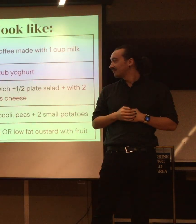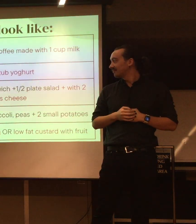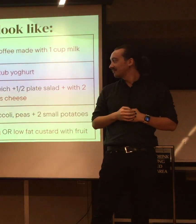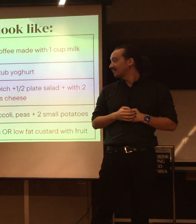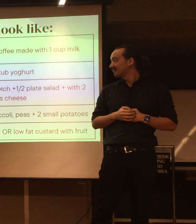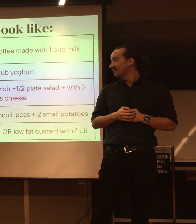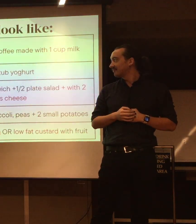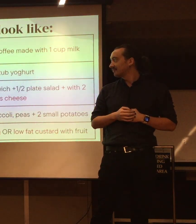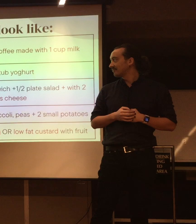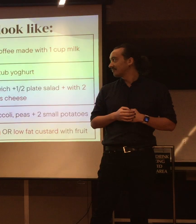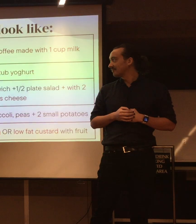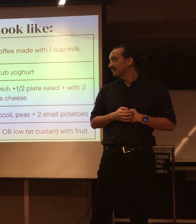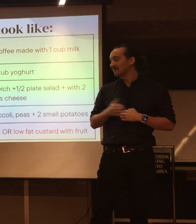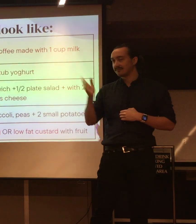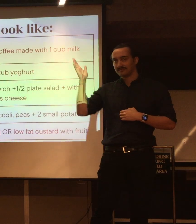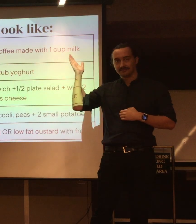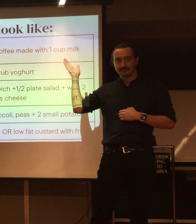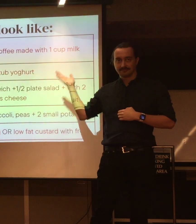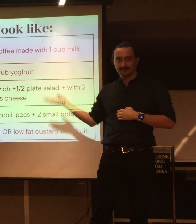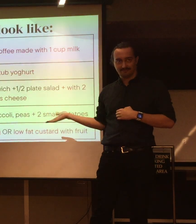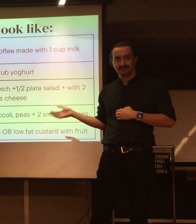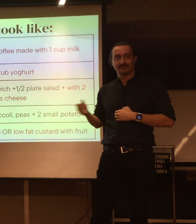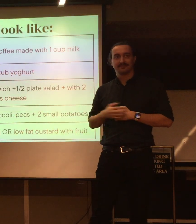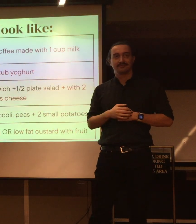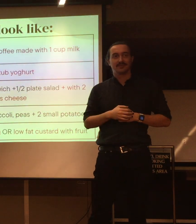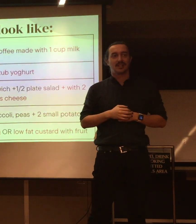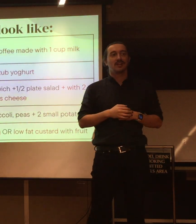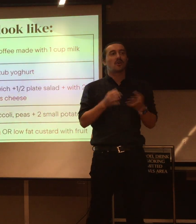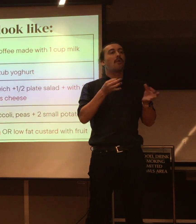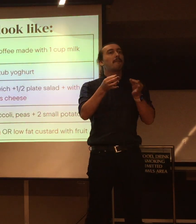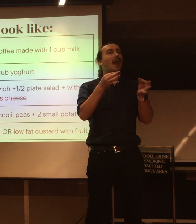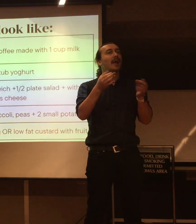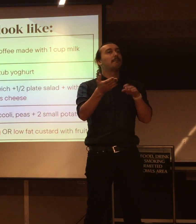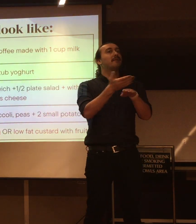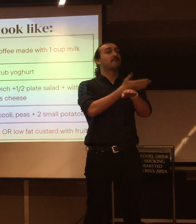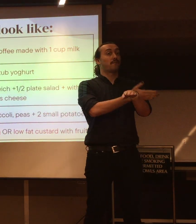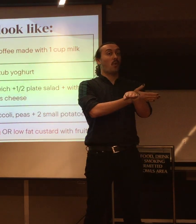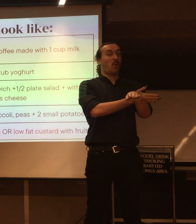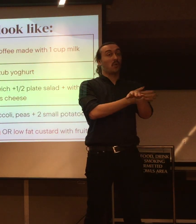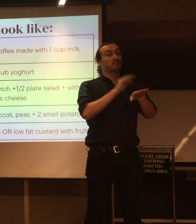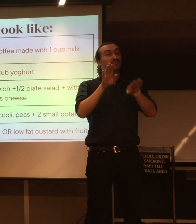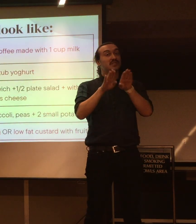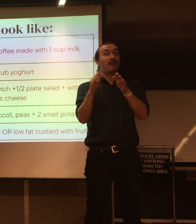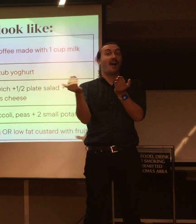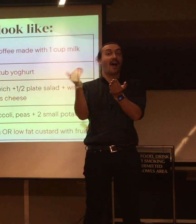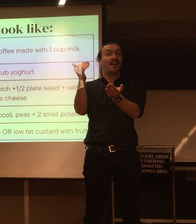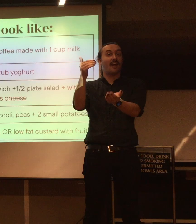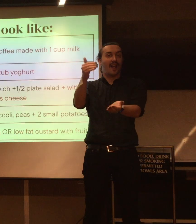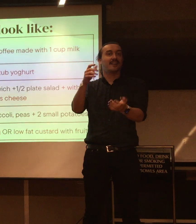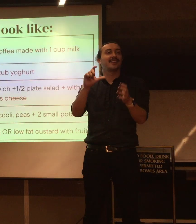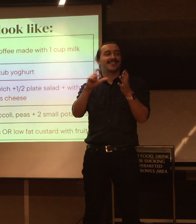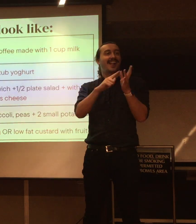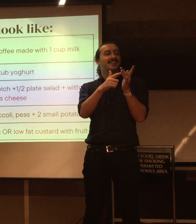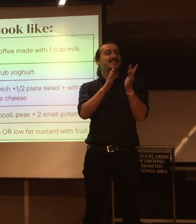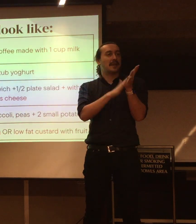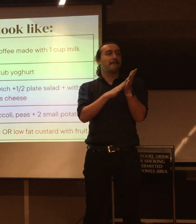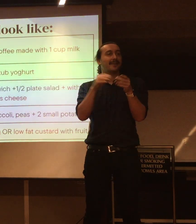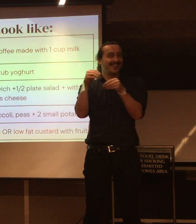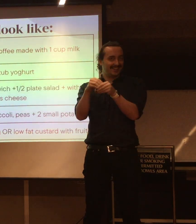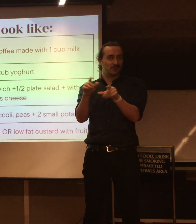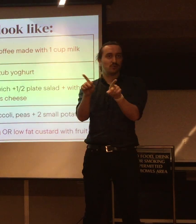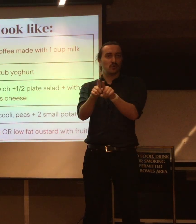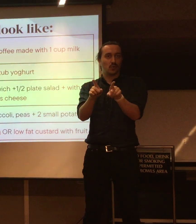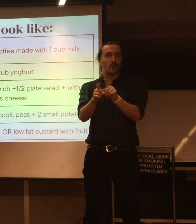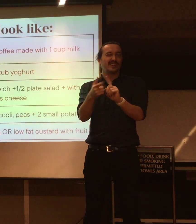Okay, so from the plan that we looked at a little bit earlier, I've added in some calcium as well, just to give